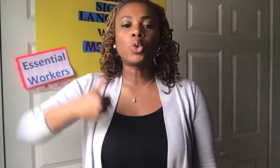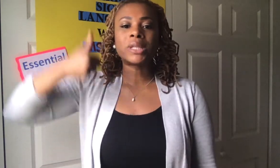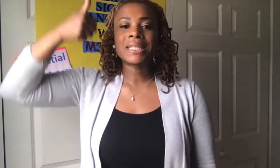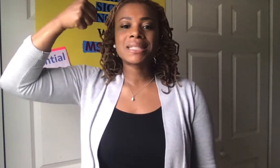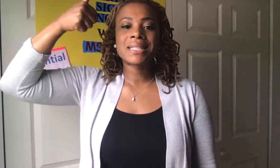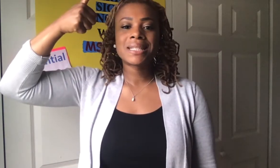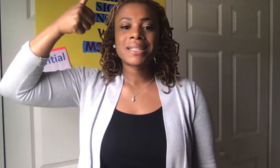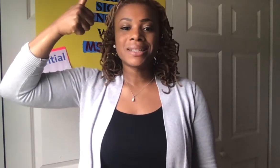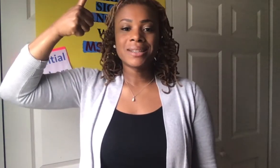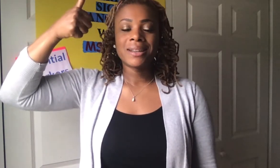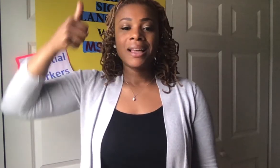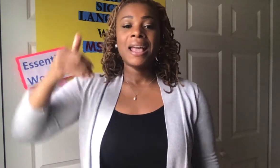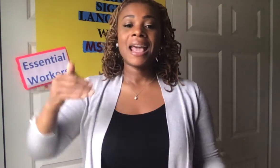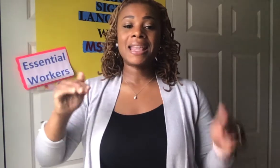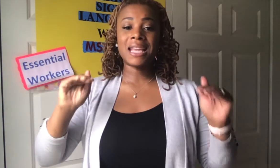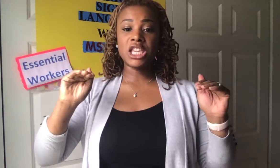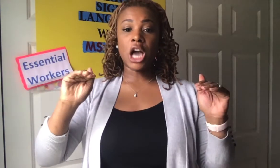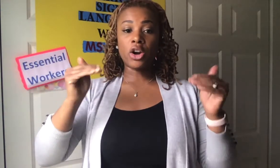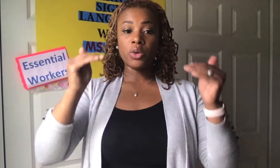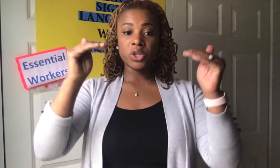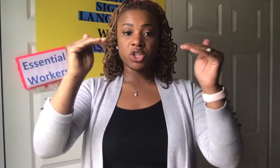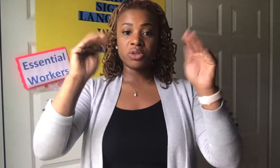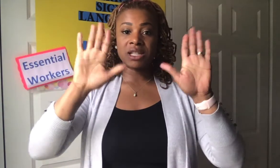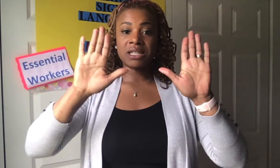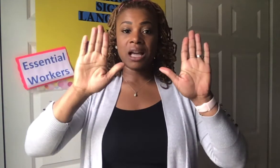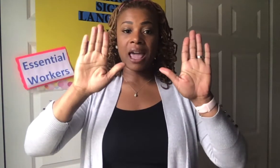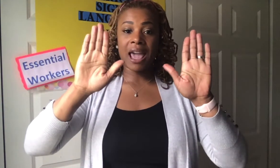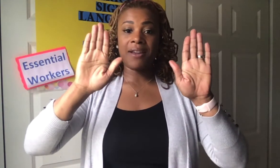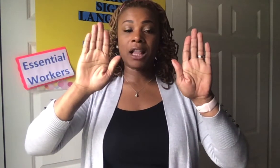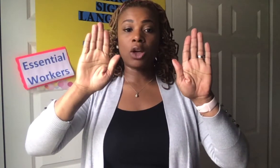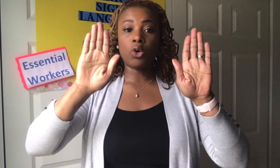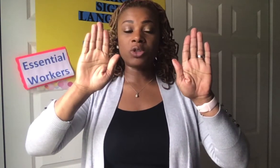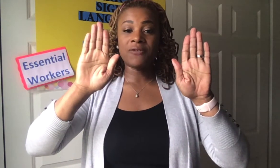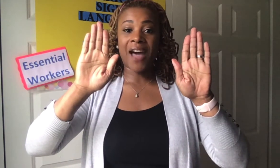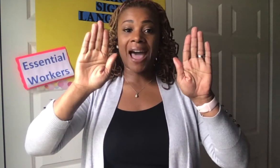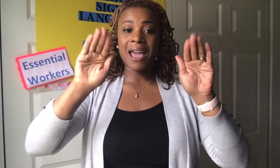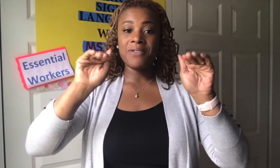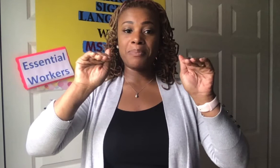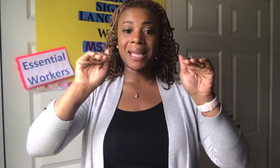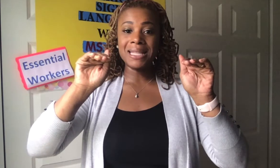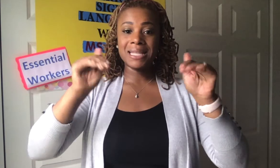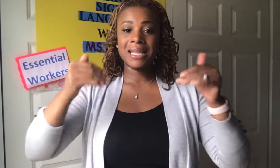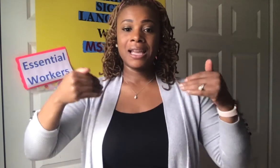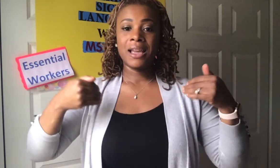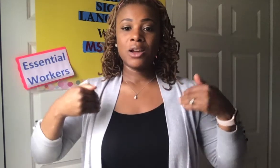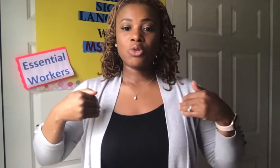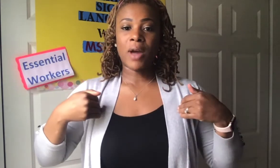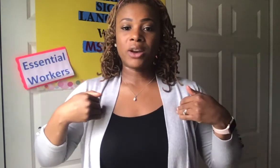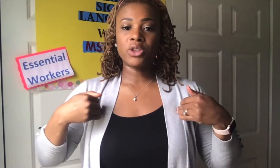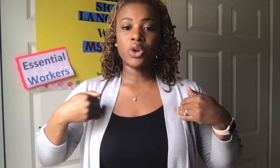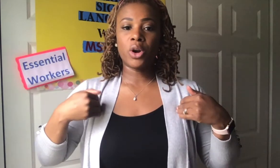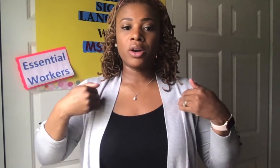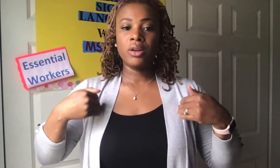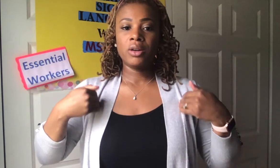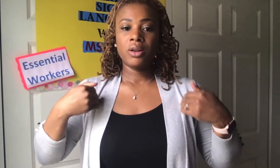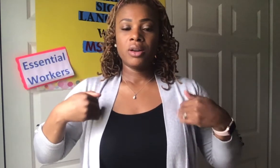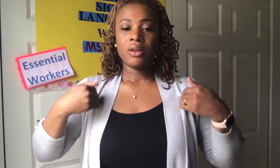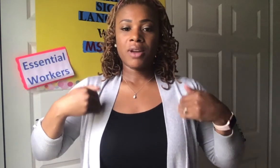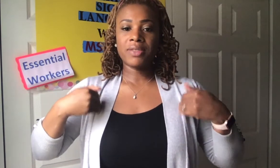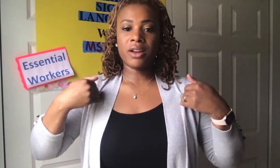oldest. And then younger, which uses a closed 5 bent right there on